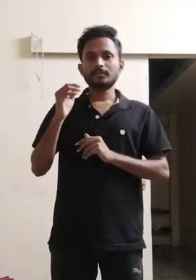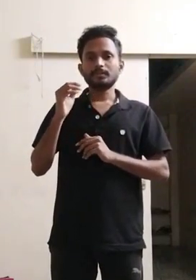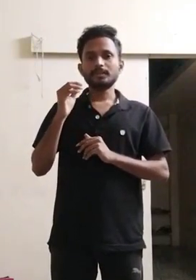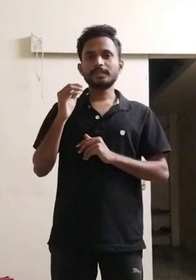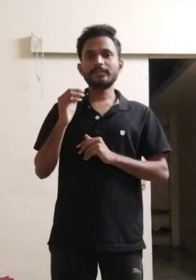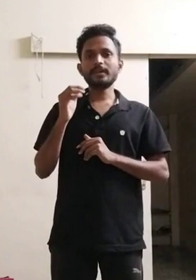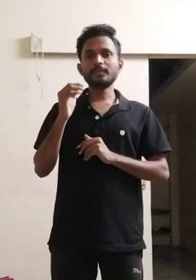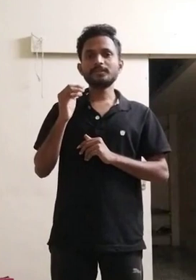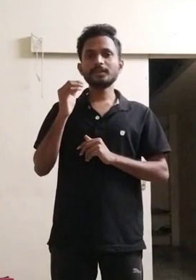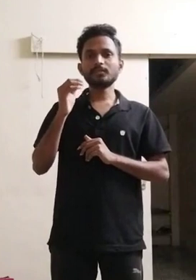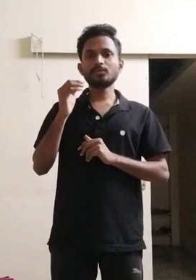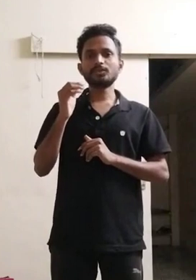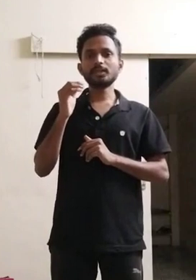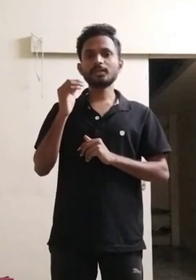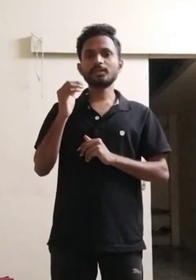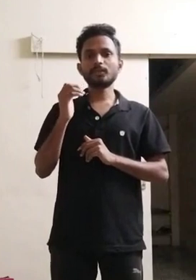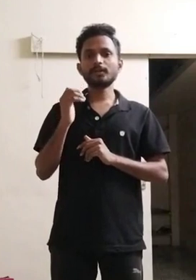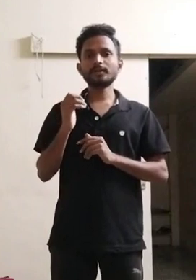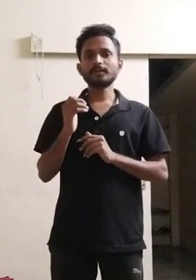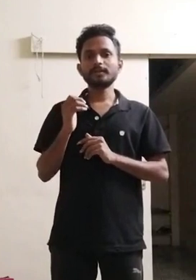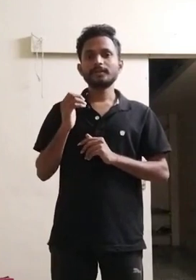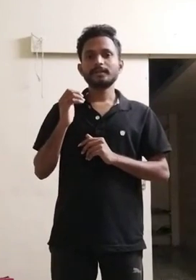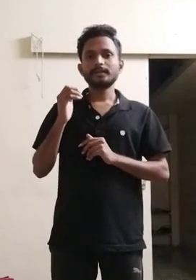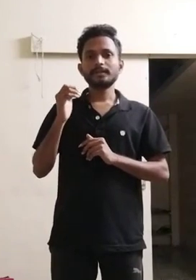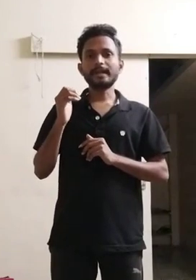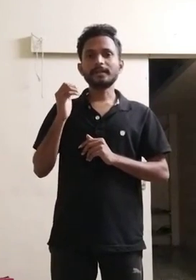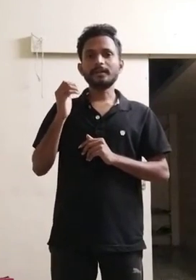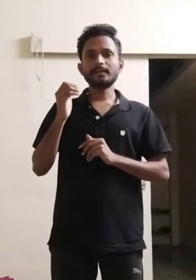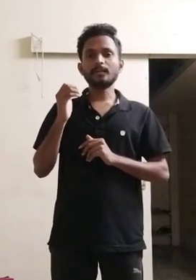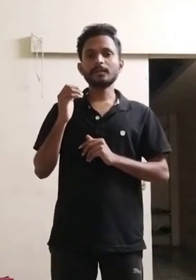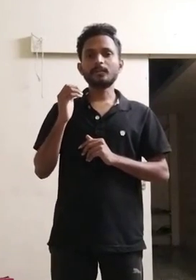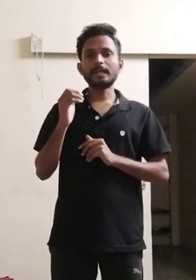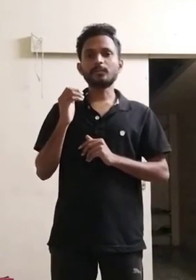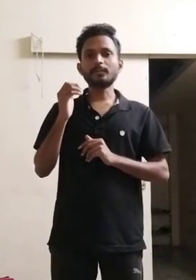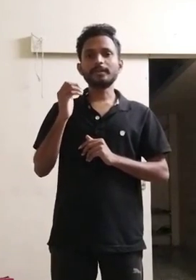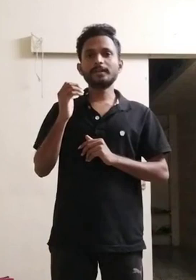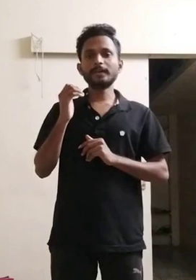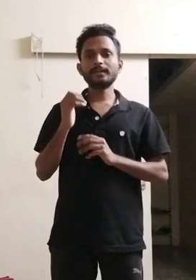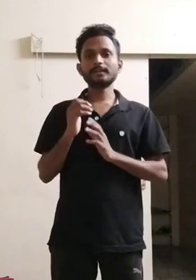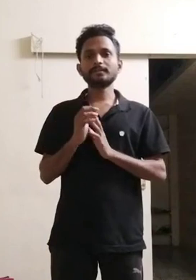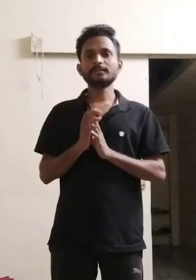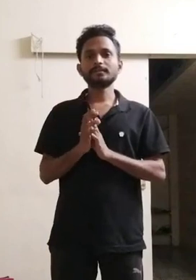The JVM is a crucial component that enables platform independence.